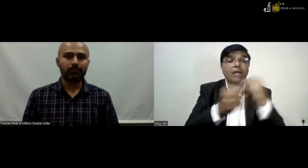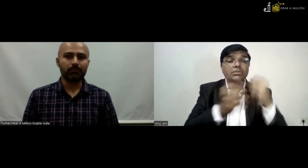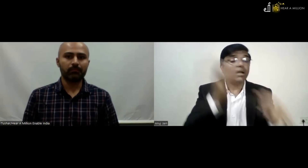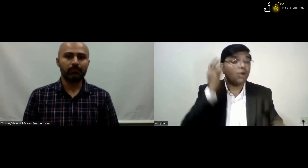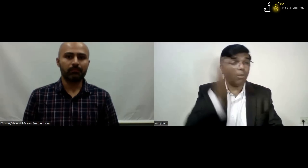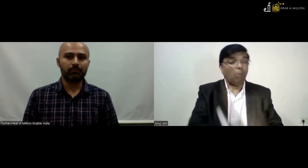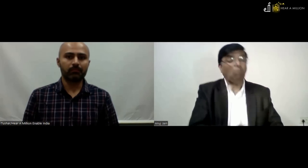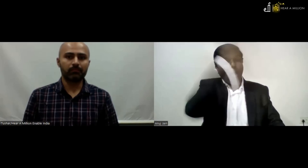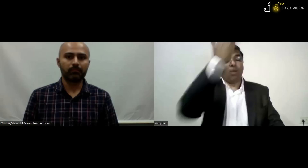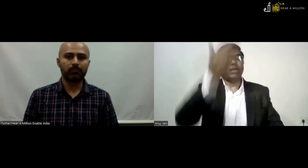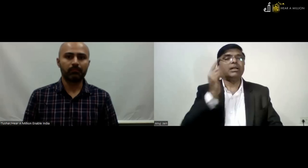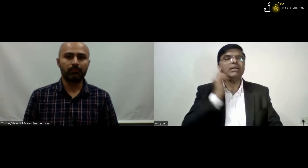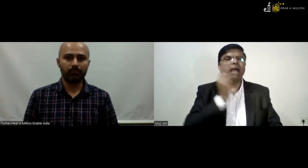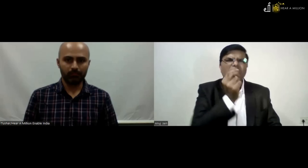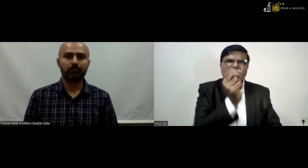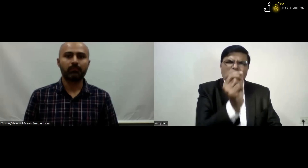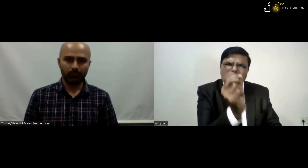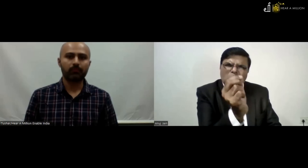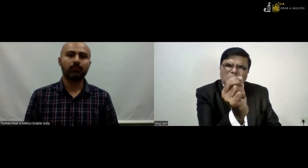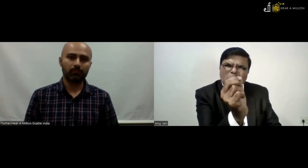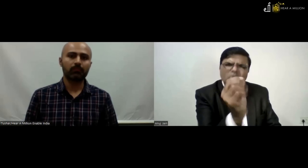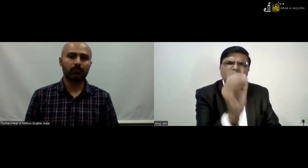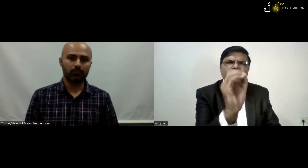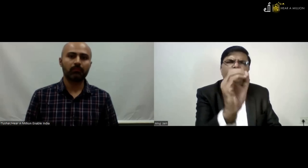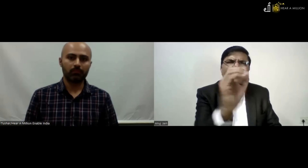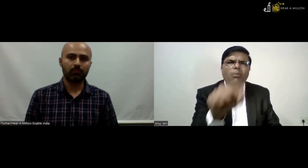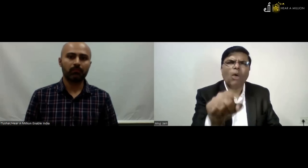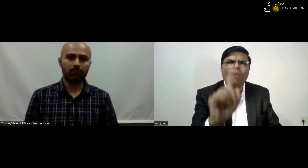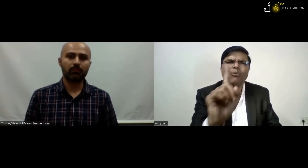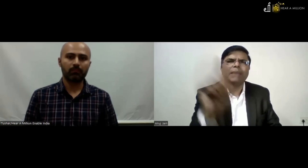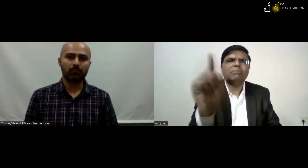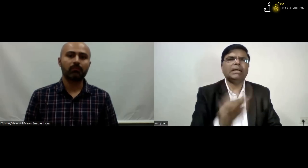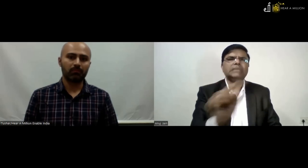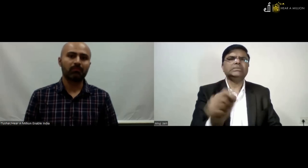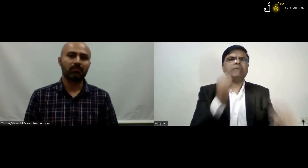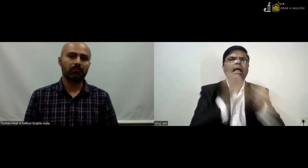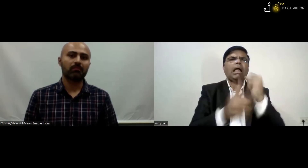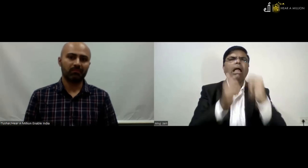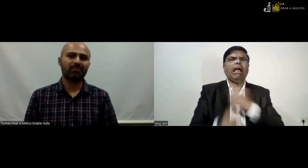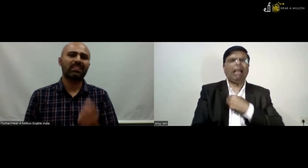their sight, looking at the mirrors and rearview mirrors. And I would